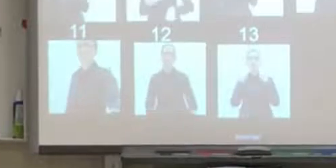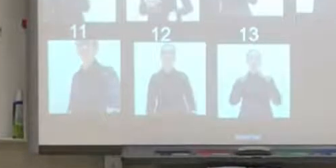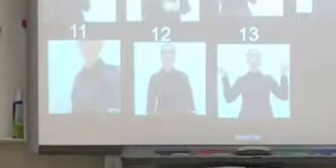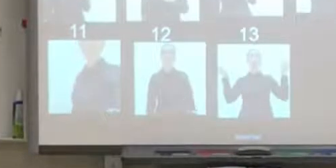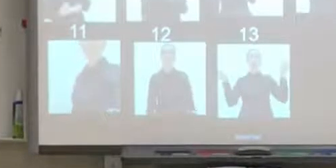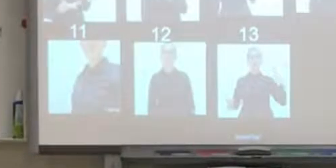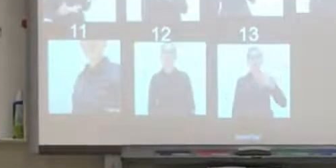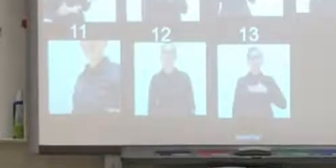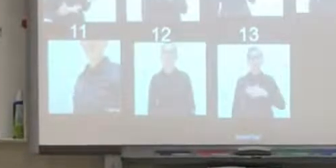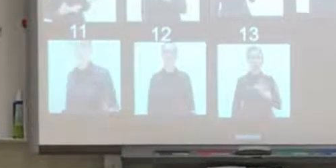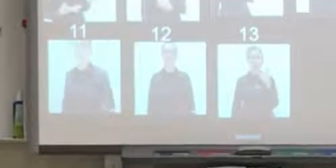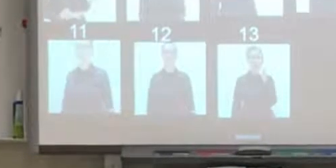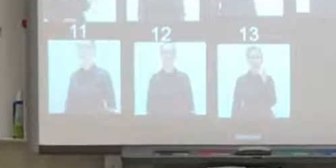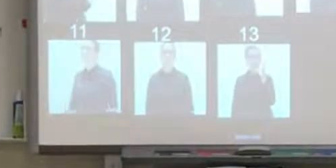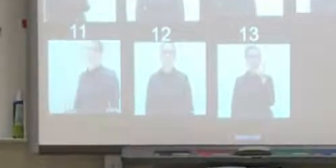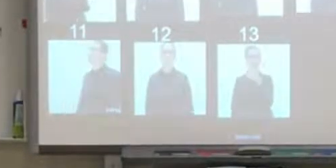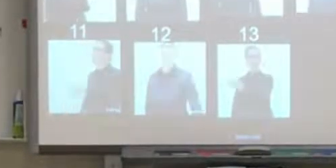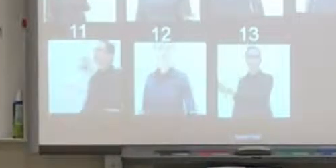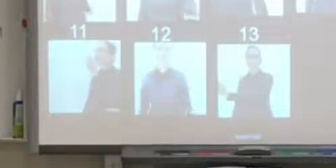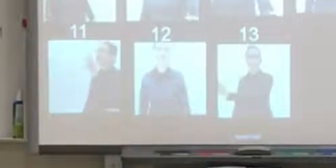Number 12. Number 6.